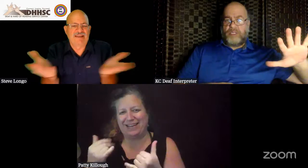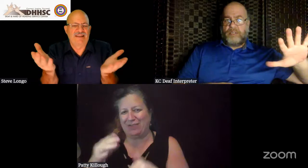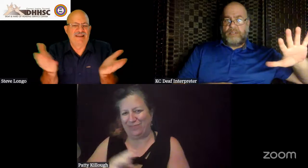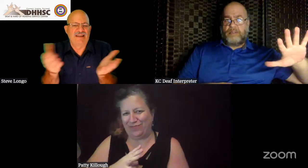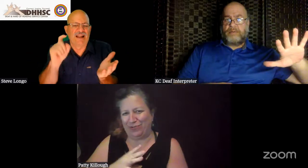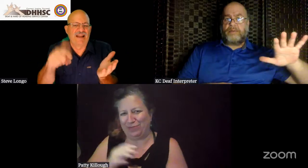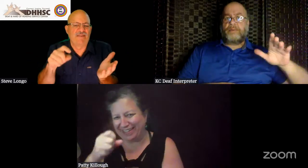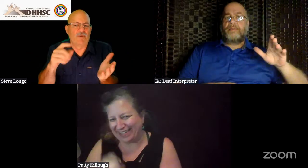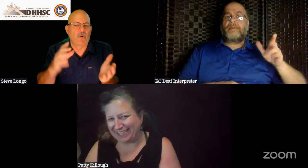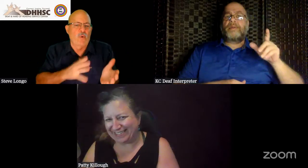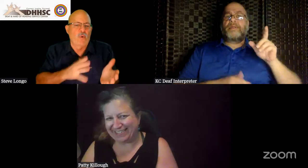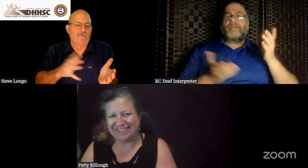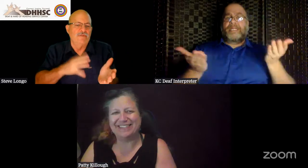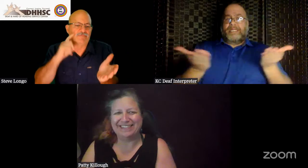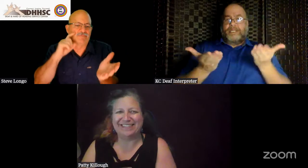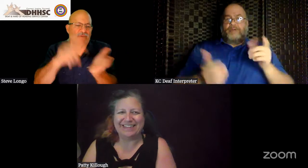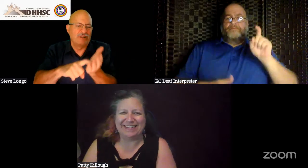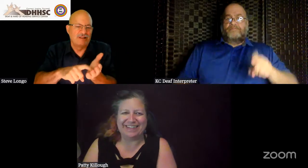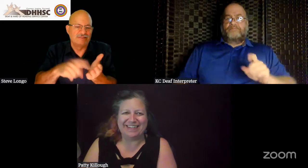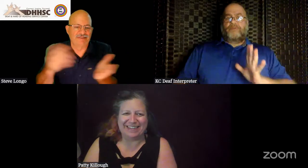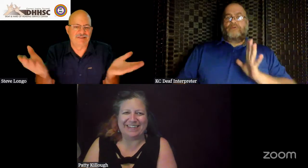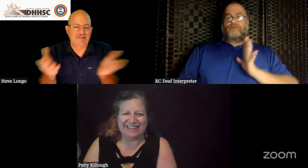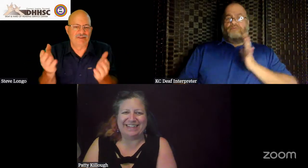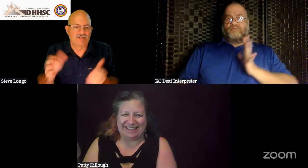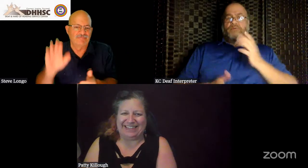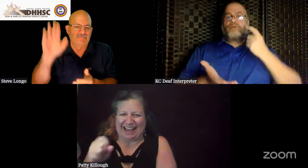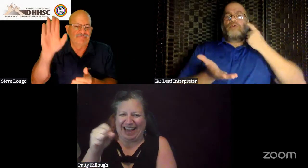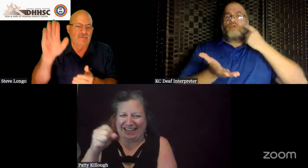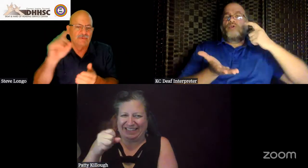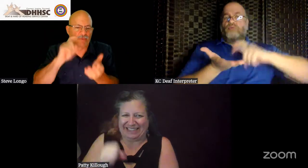we have already